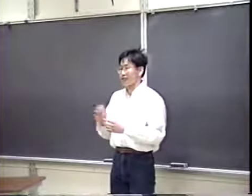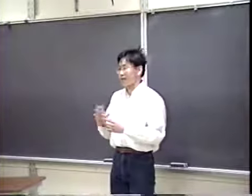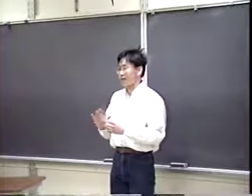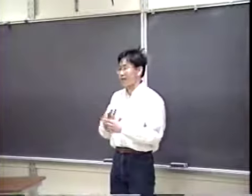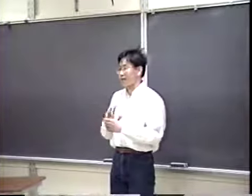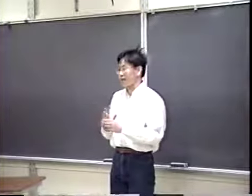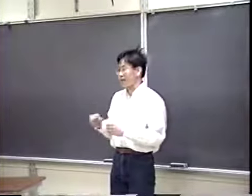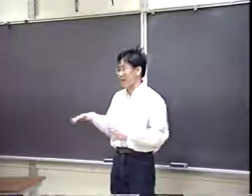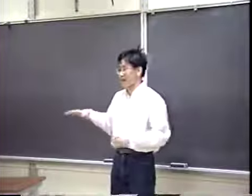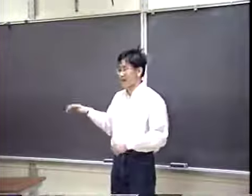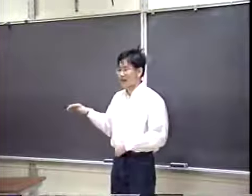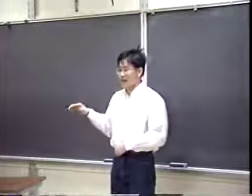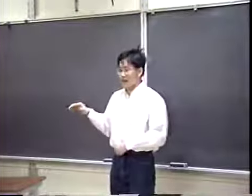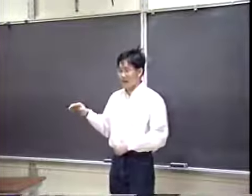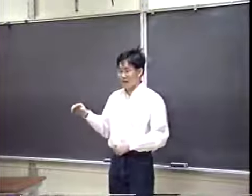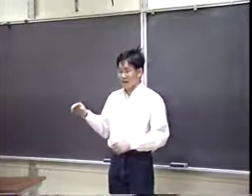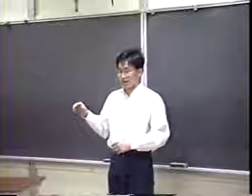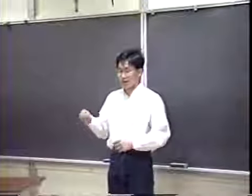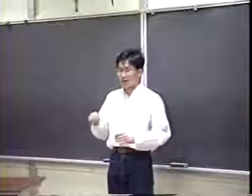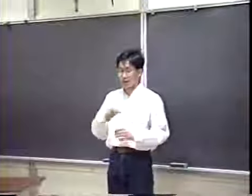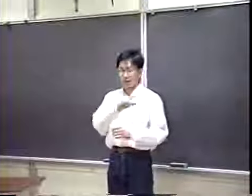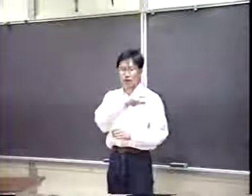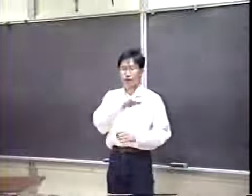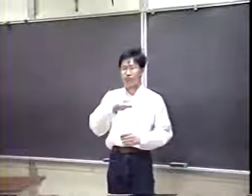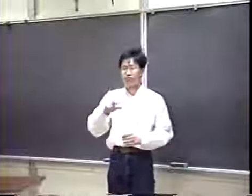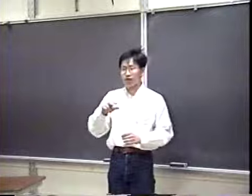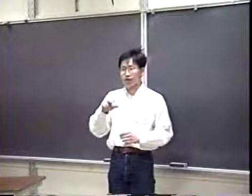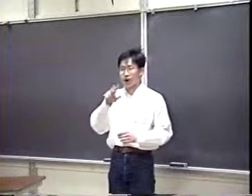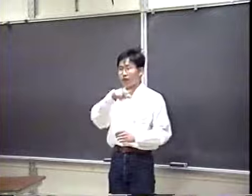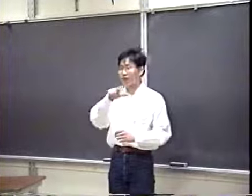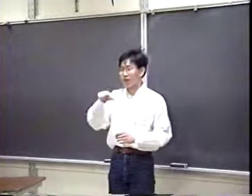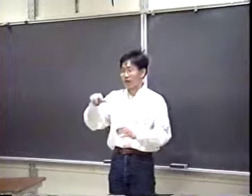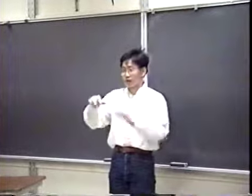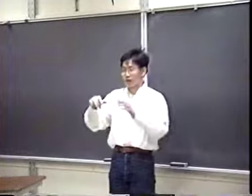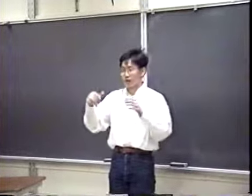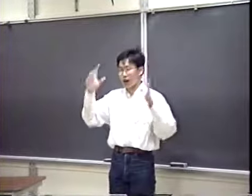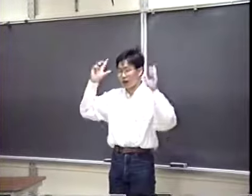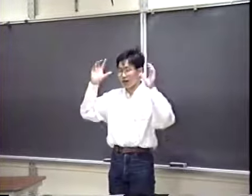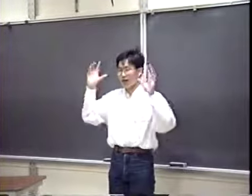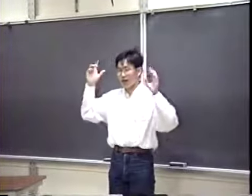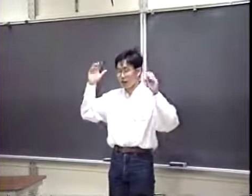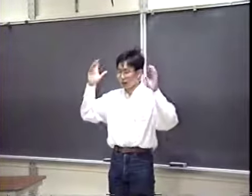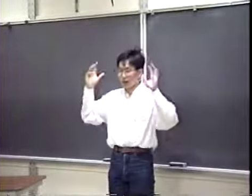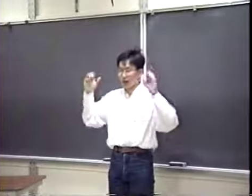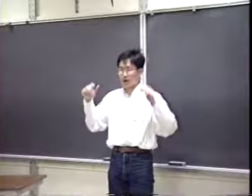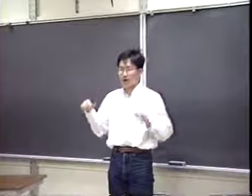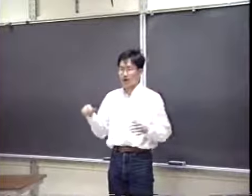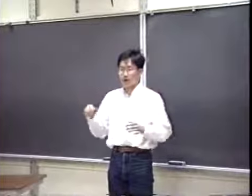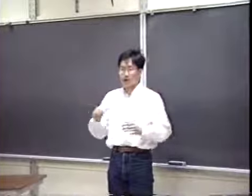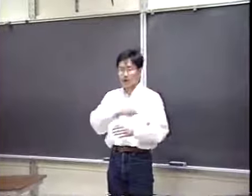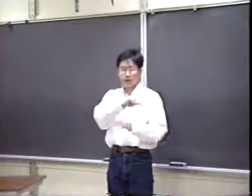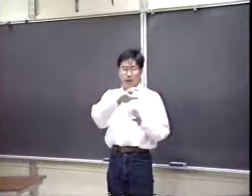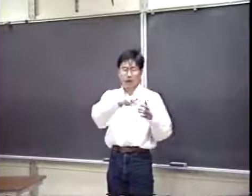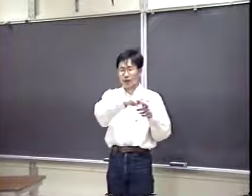same persons. You need to go to look after the cow, the buffalo, from the